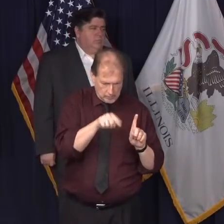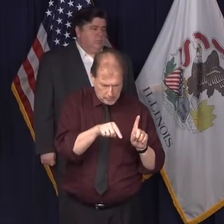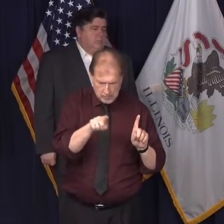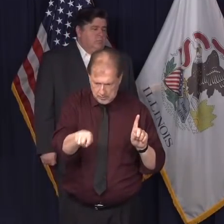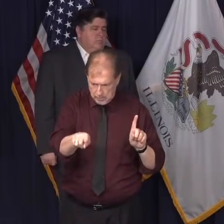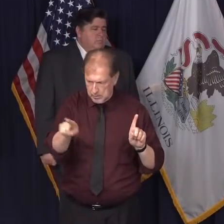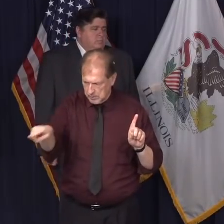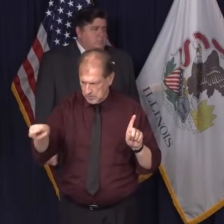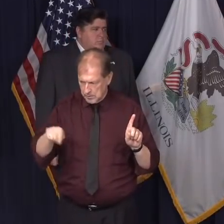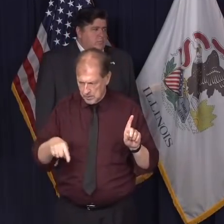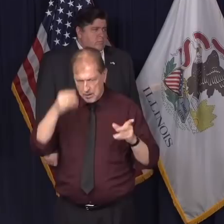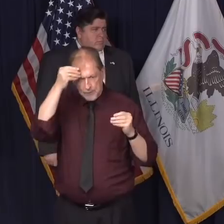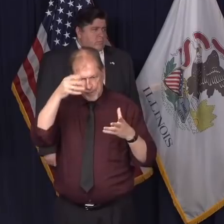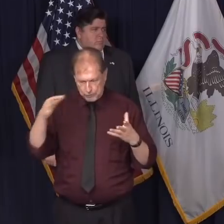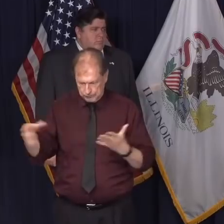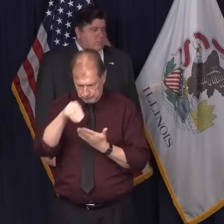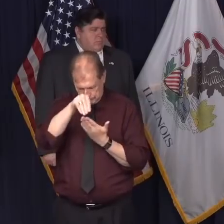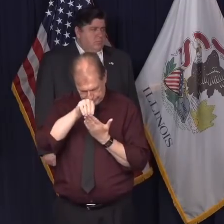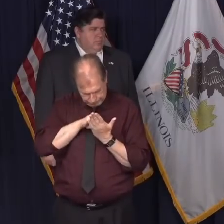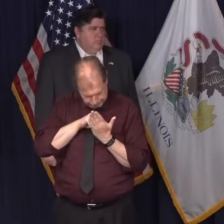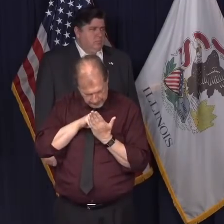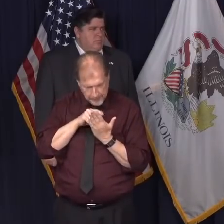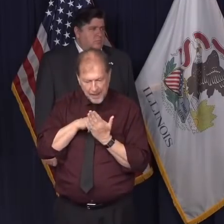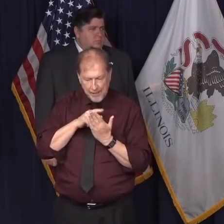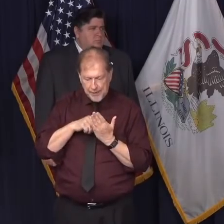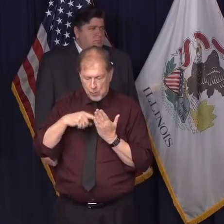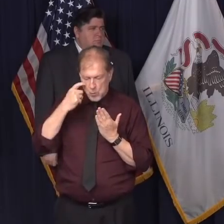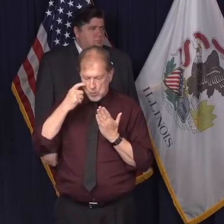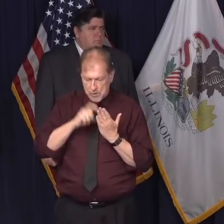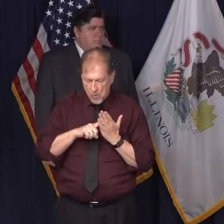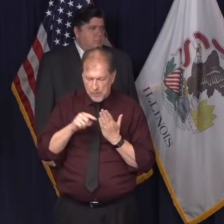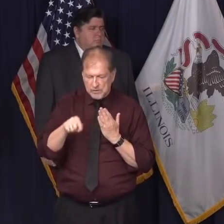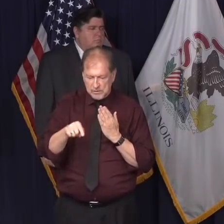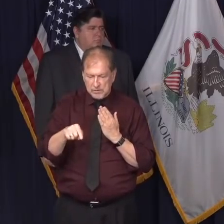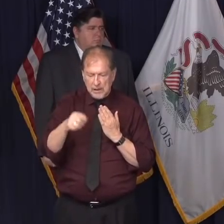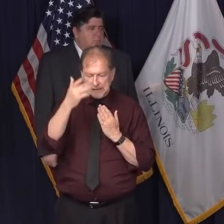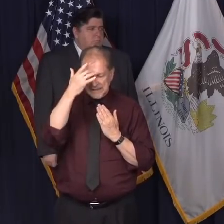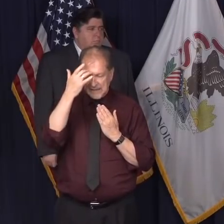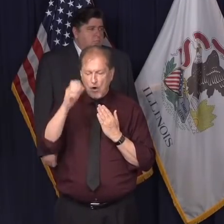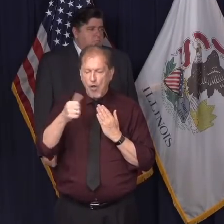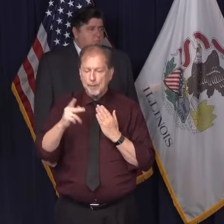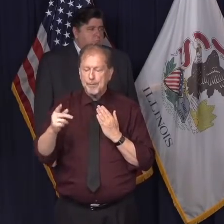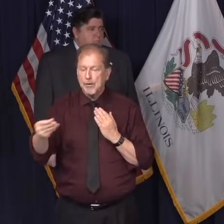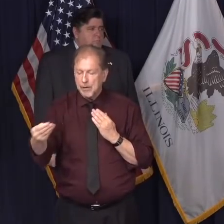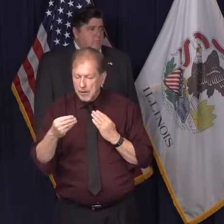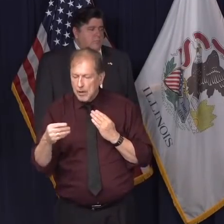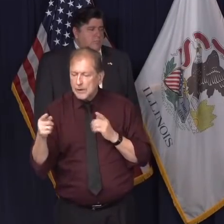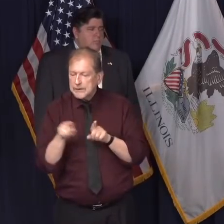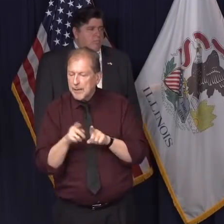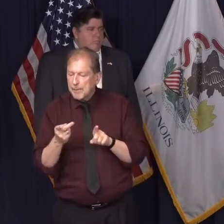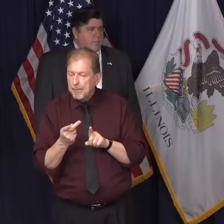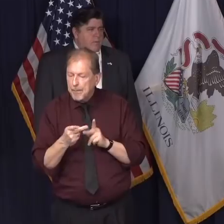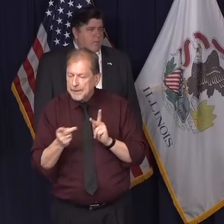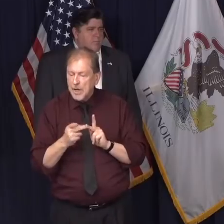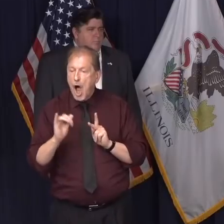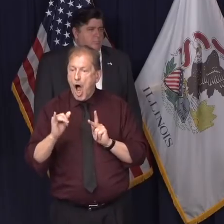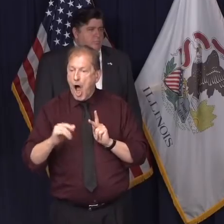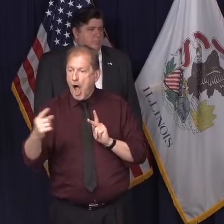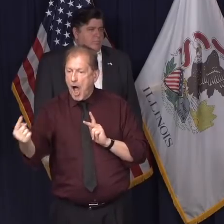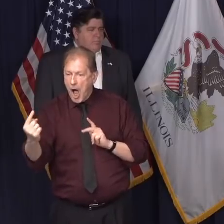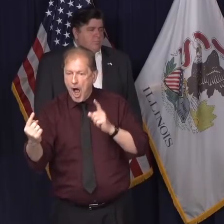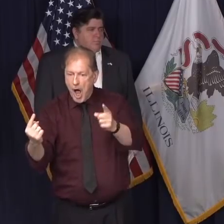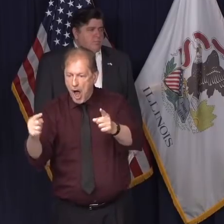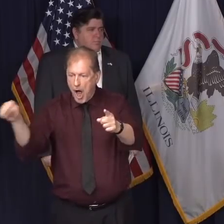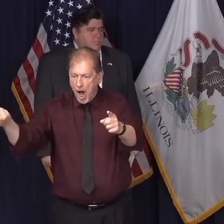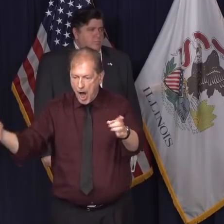then if you get a cluster of people that in that same time frame all identified like a specific locale, that's how we then can put